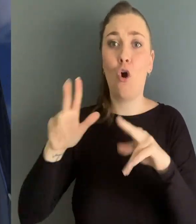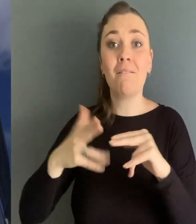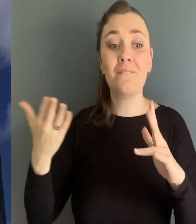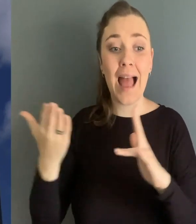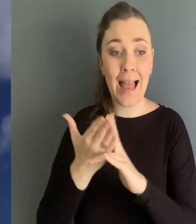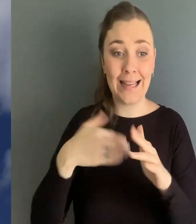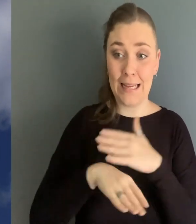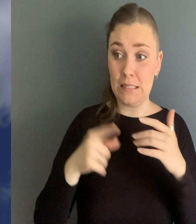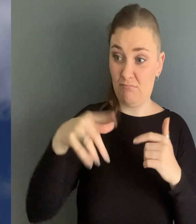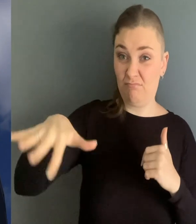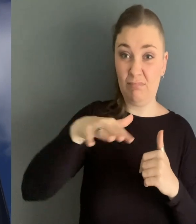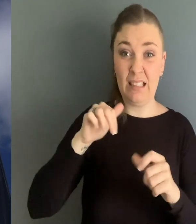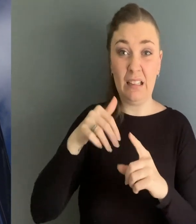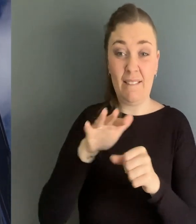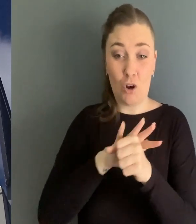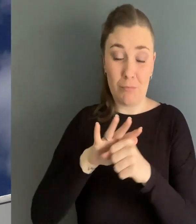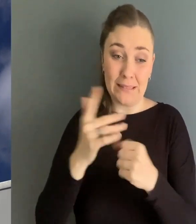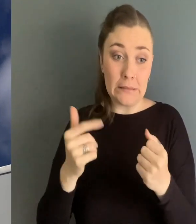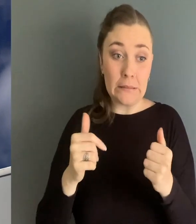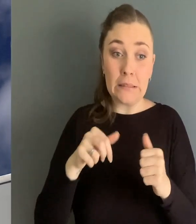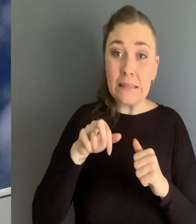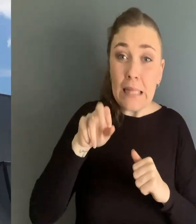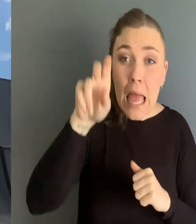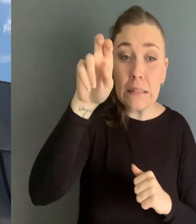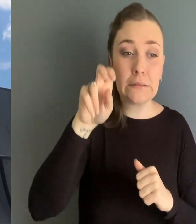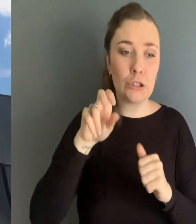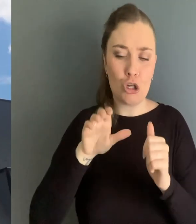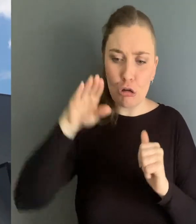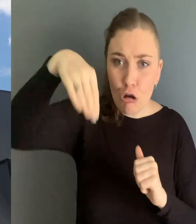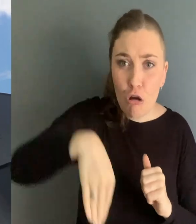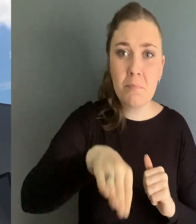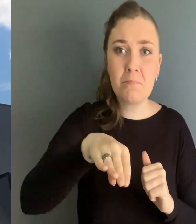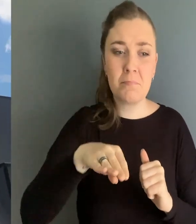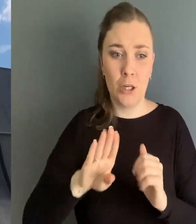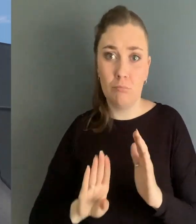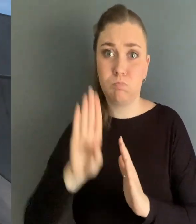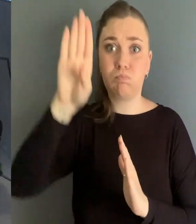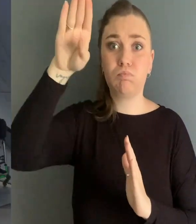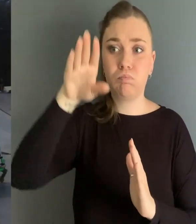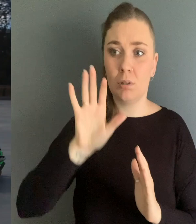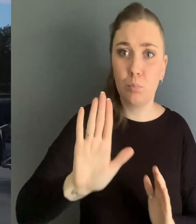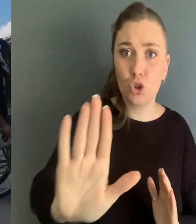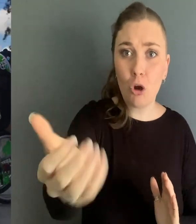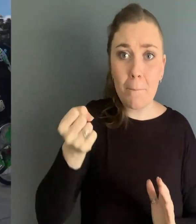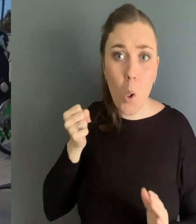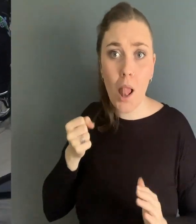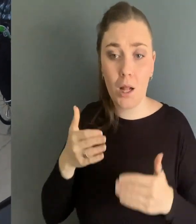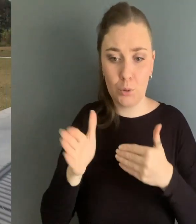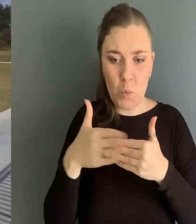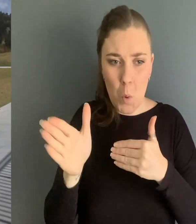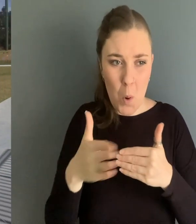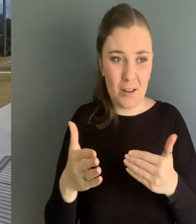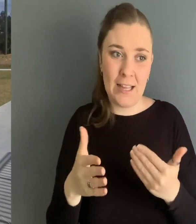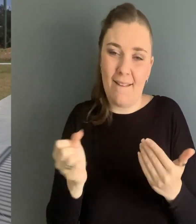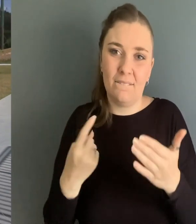environments stairs curbs push-pull doors steep ramps are just some examples of access barriers we meet in daily life